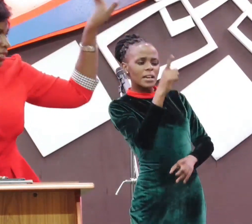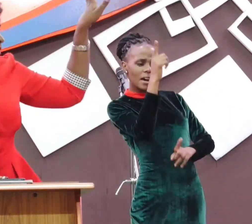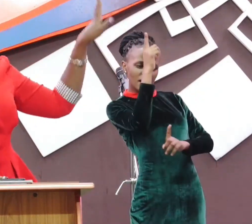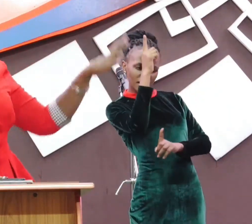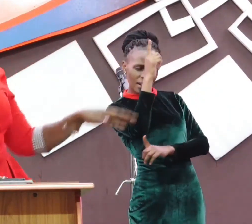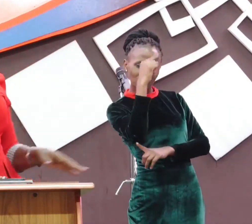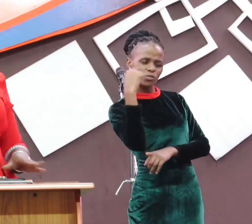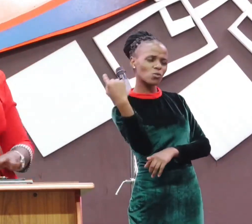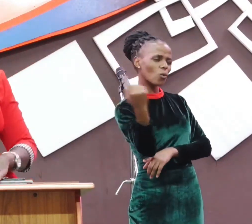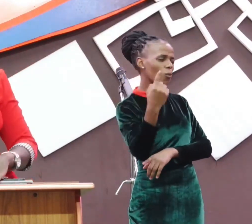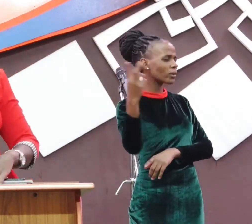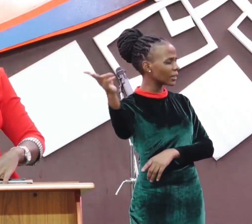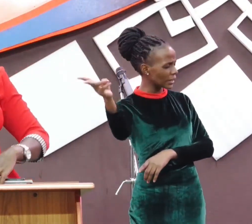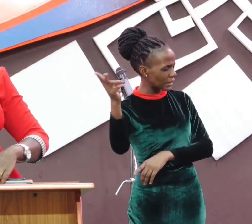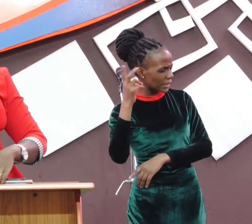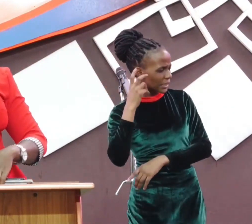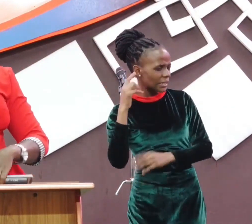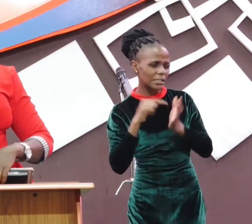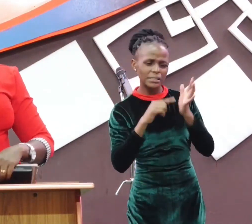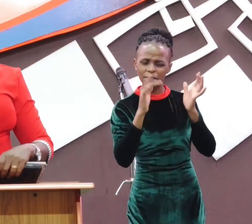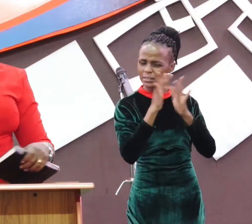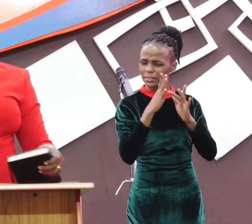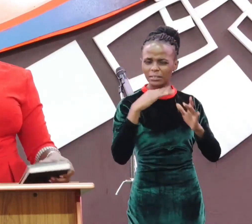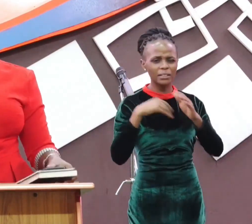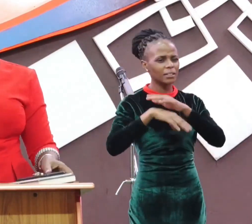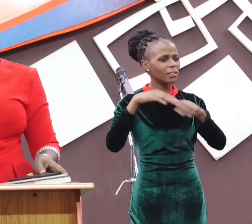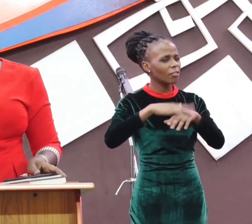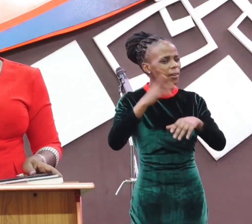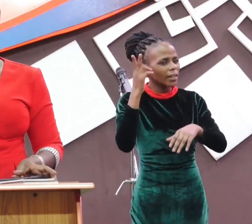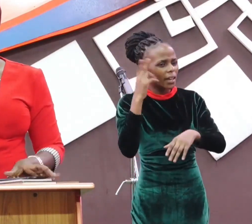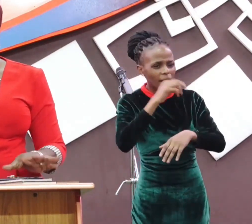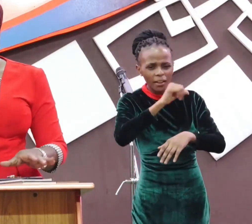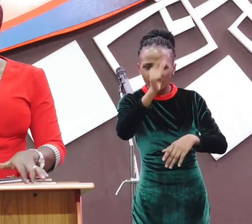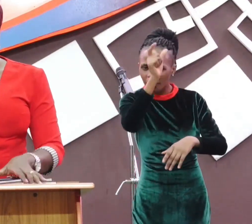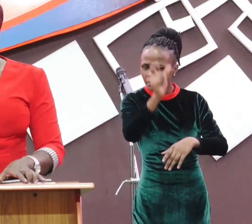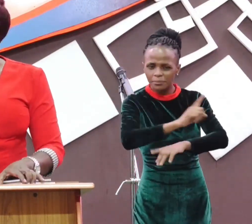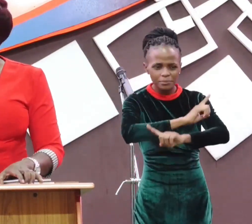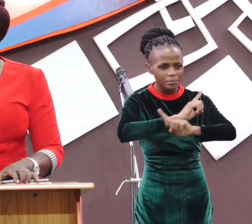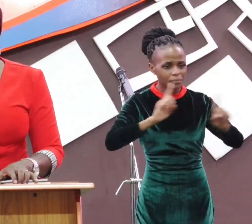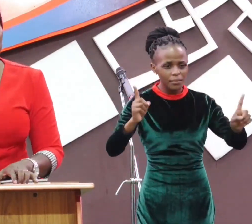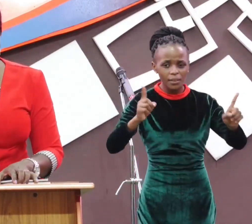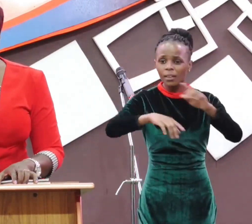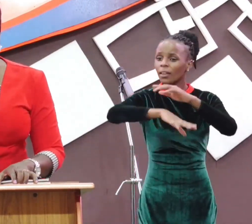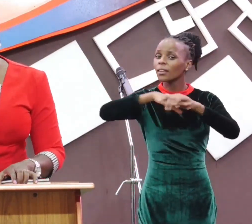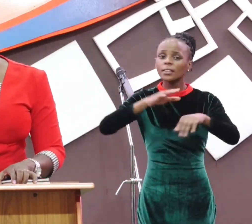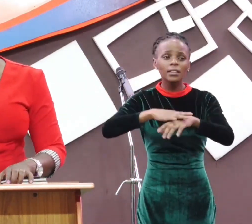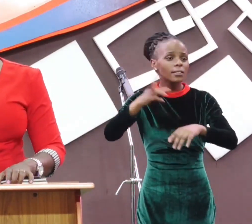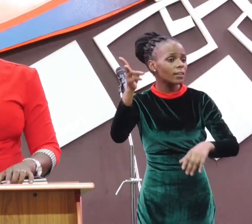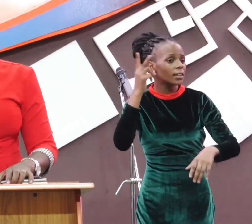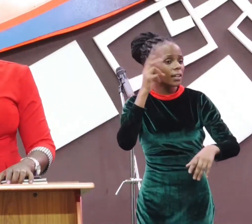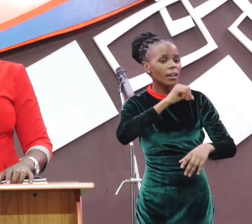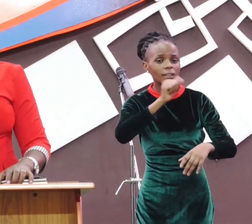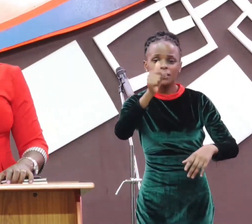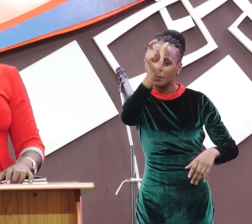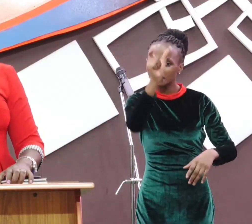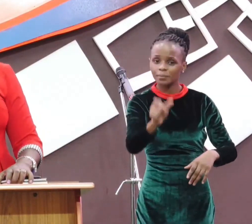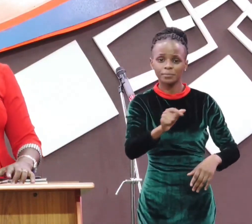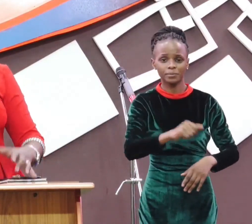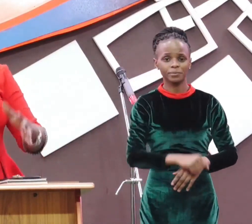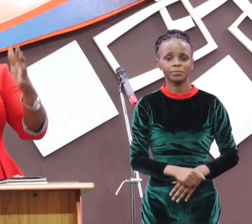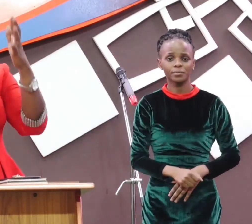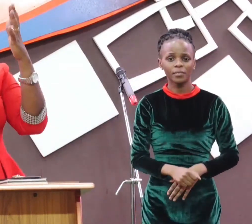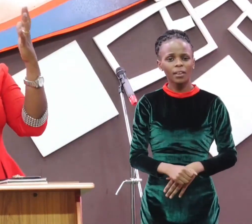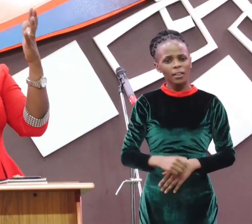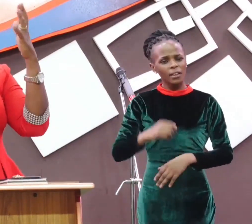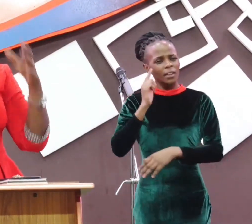bawulira. Those men only hear Jesus, they only listen to Jesus, not any other person. Tebalina gwe bawulira. They don't listen to any other